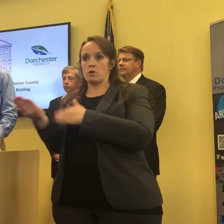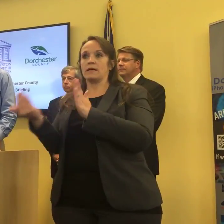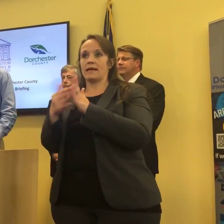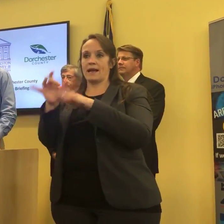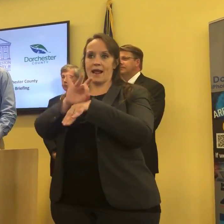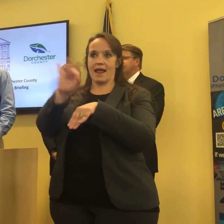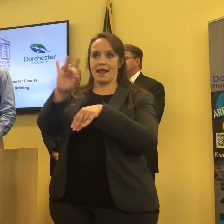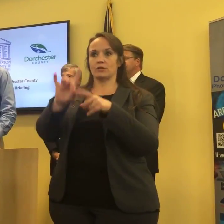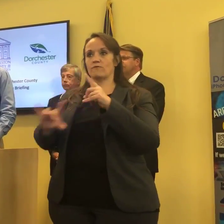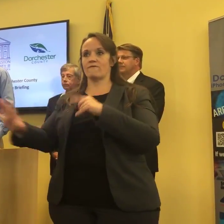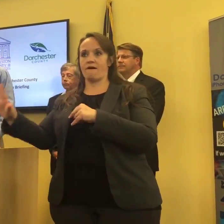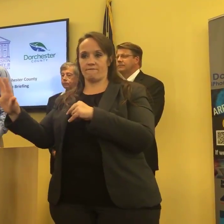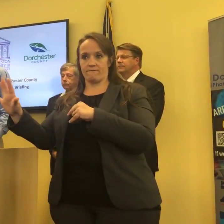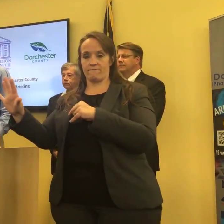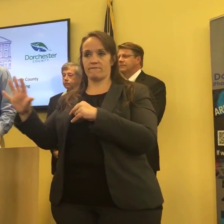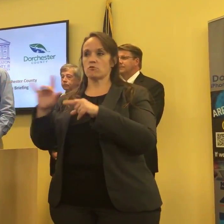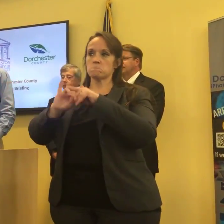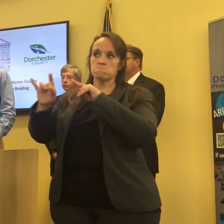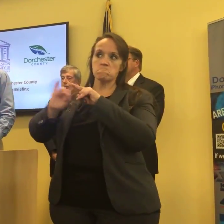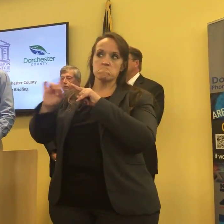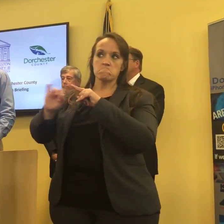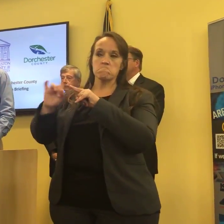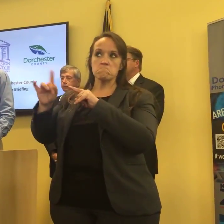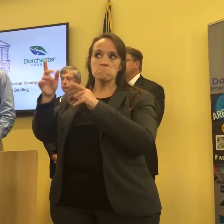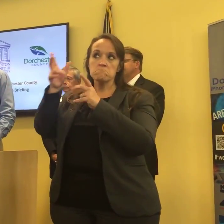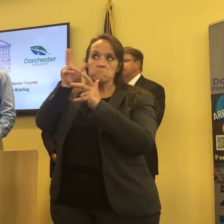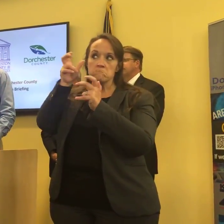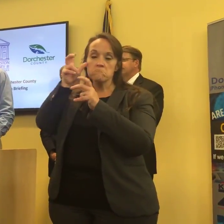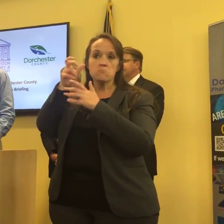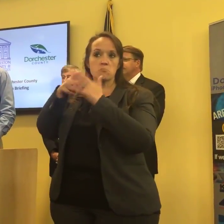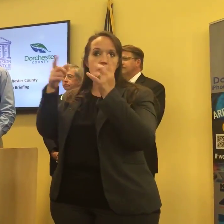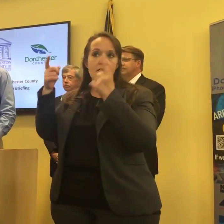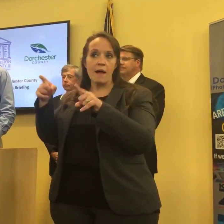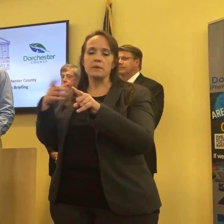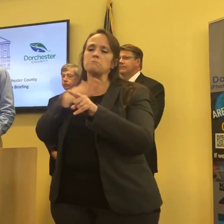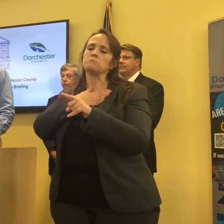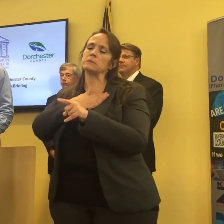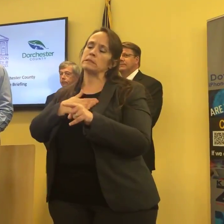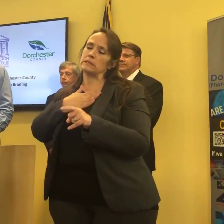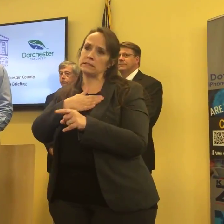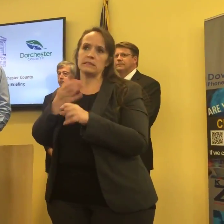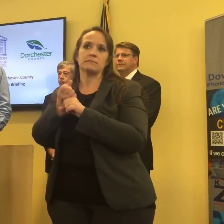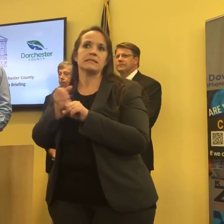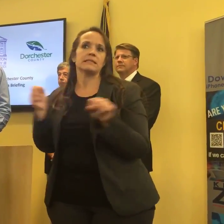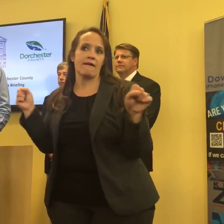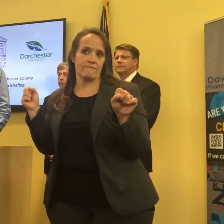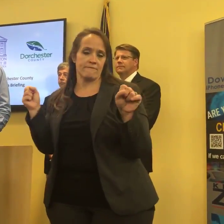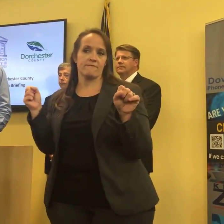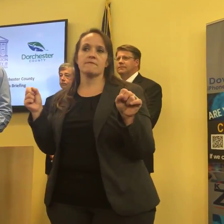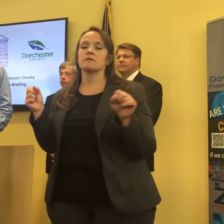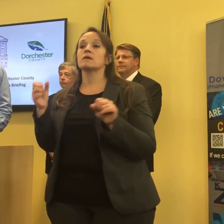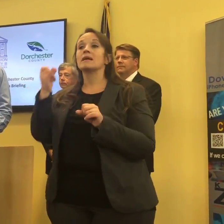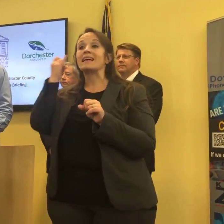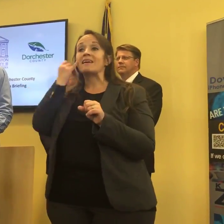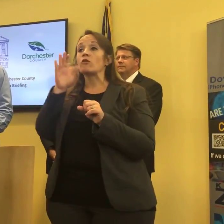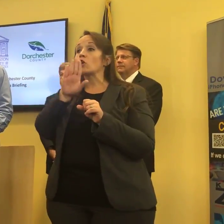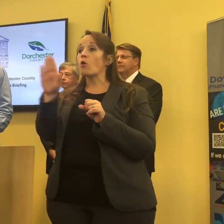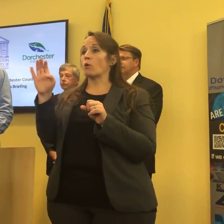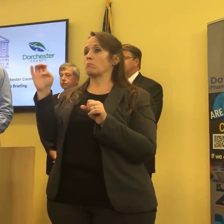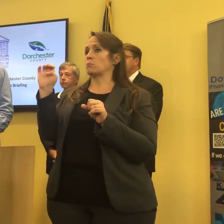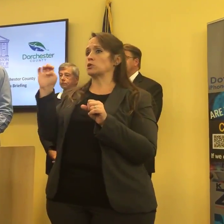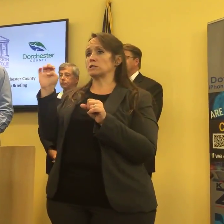conclude at 5 p.m. We're encouraging everyone to be safe. Obviously, if you have any non-emergency related calls, you